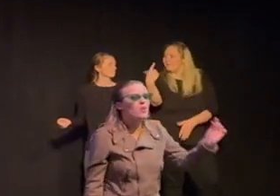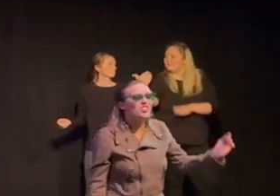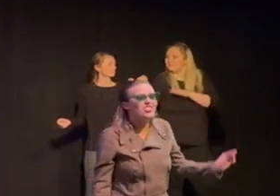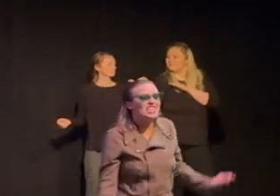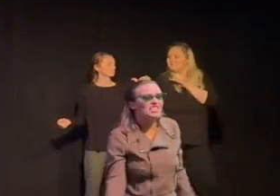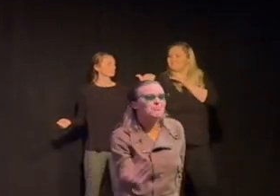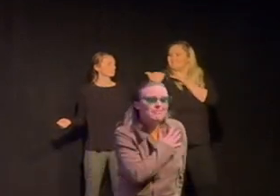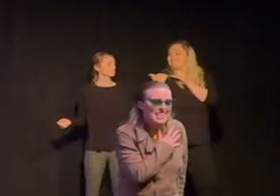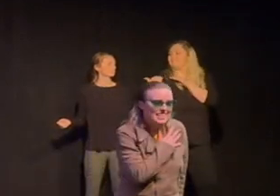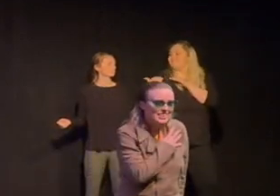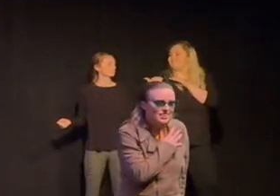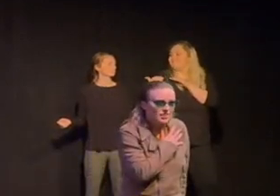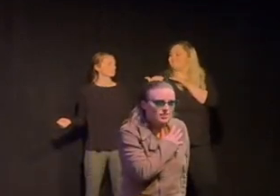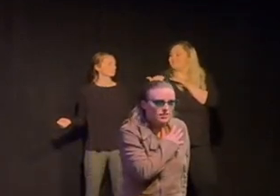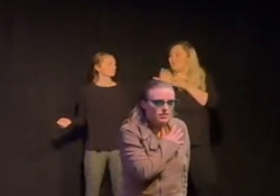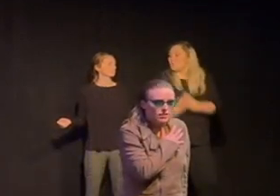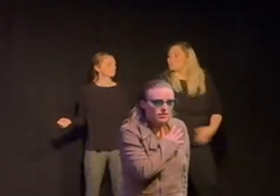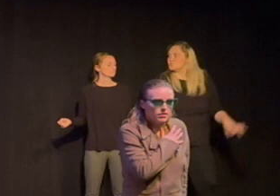being worthy of me.